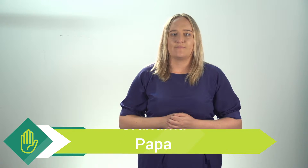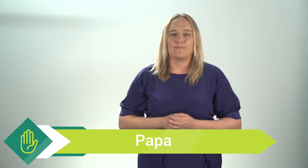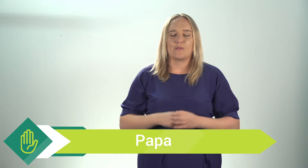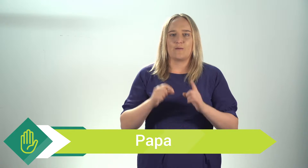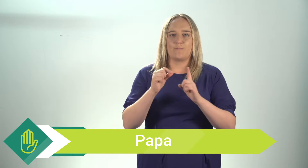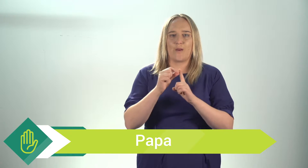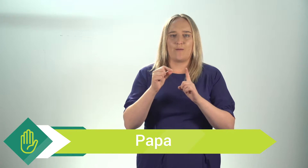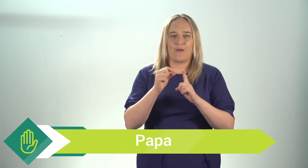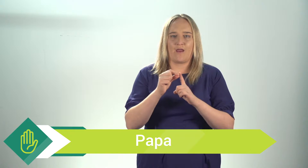Papa.